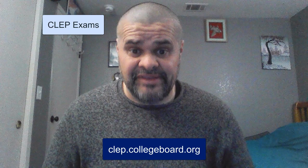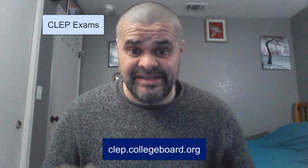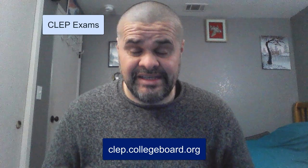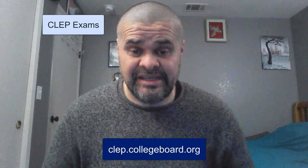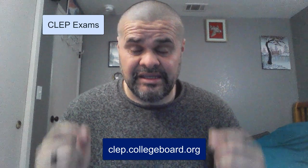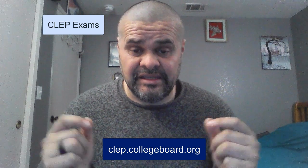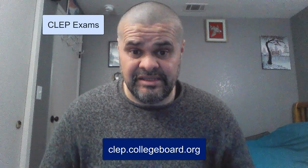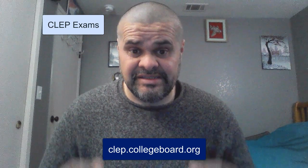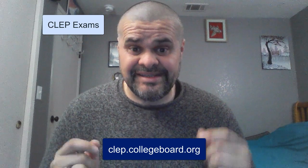they take,